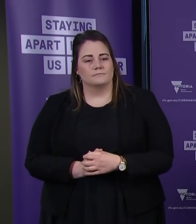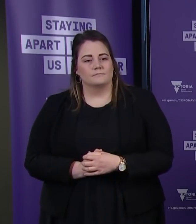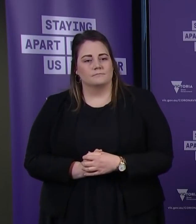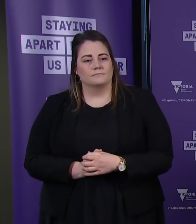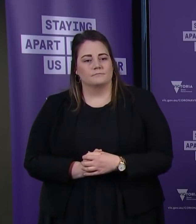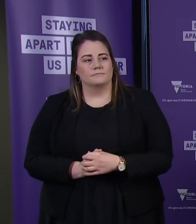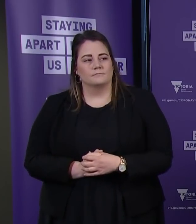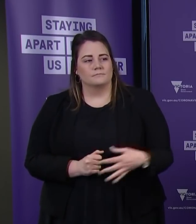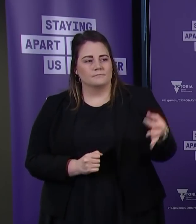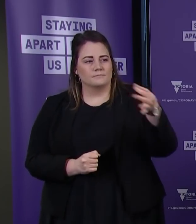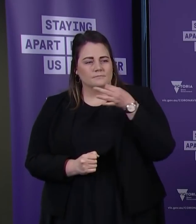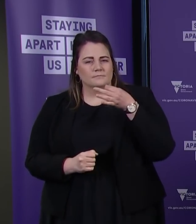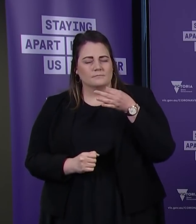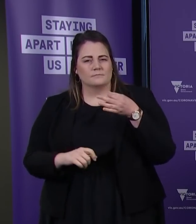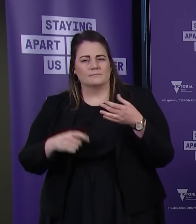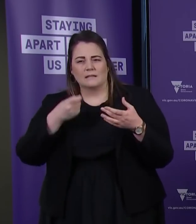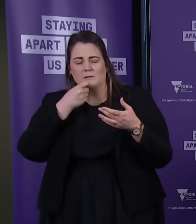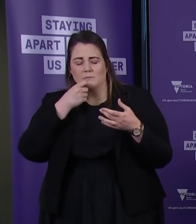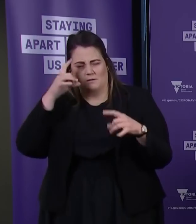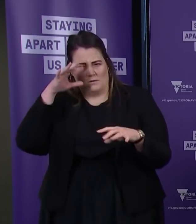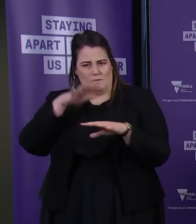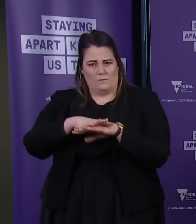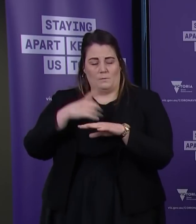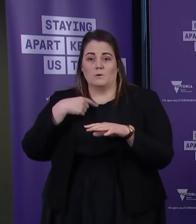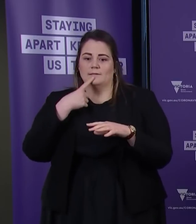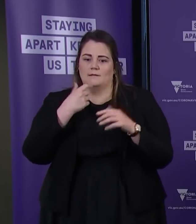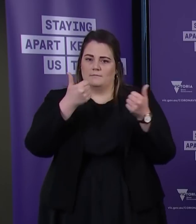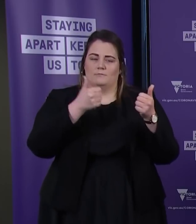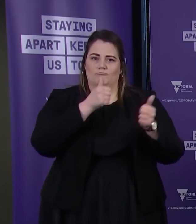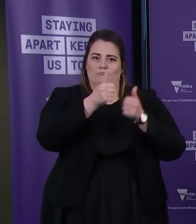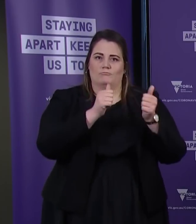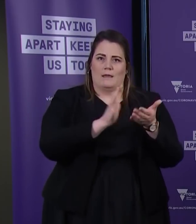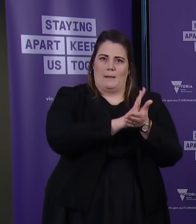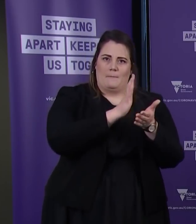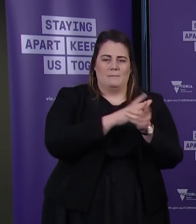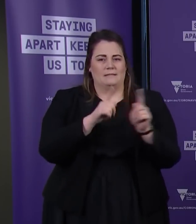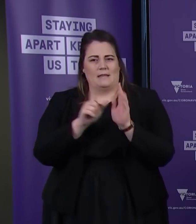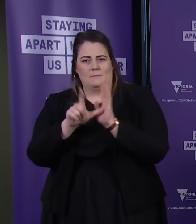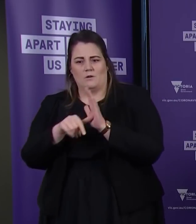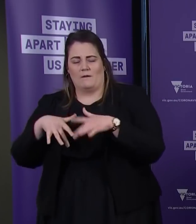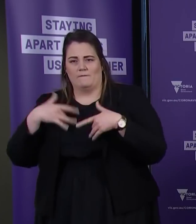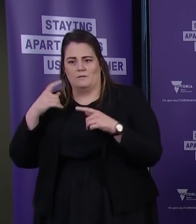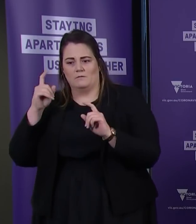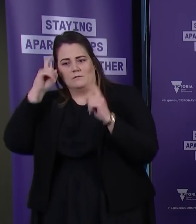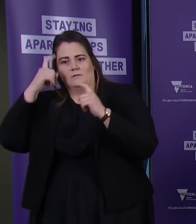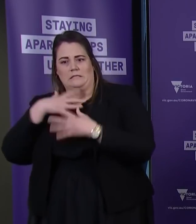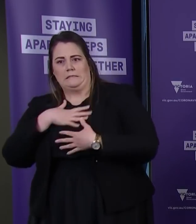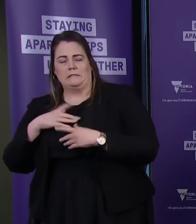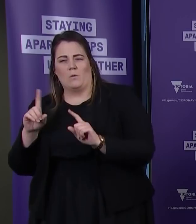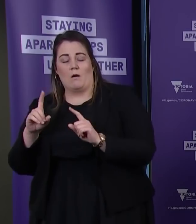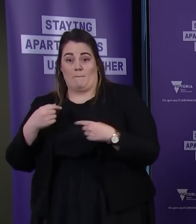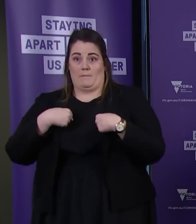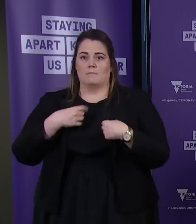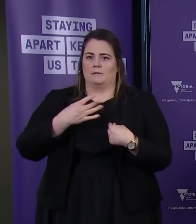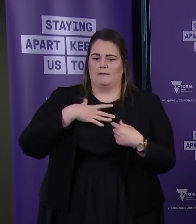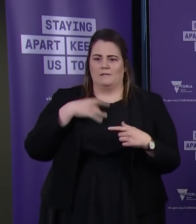doing really well, but you are still nervous. I guess how, and I personally feel a sense of FOGO, fear of going out. How